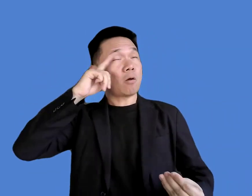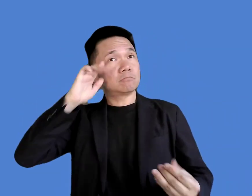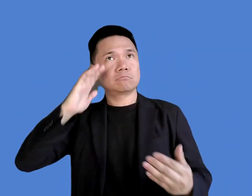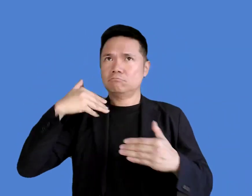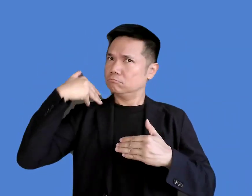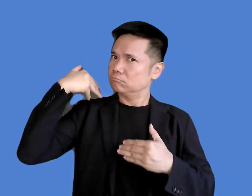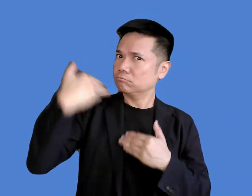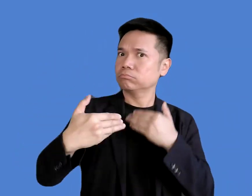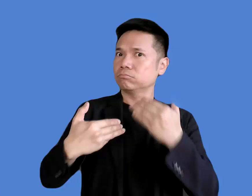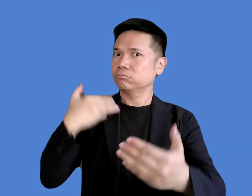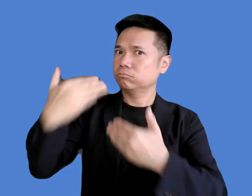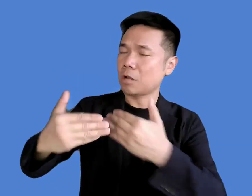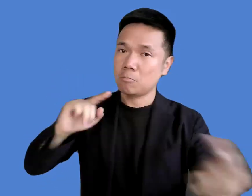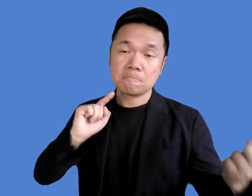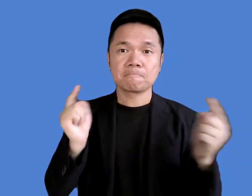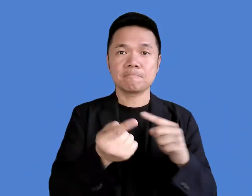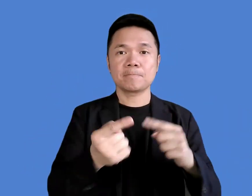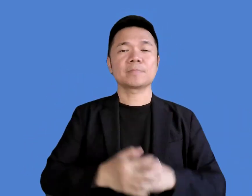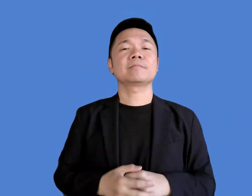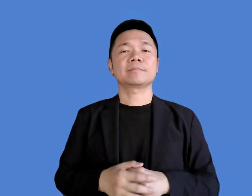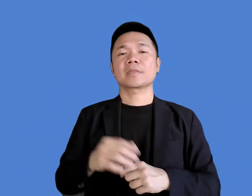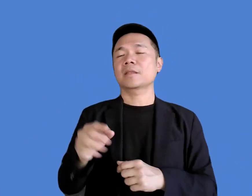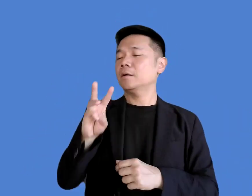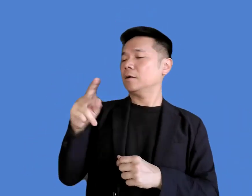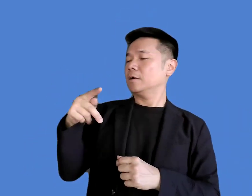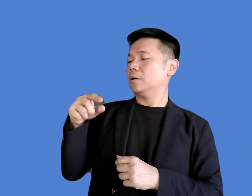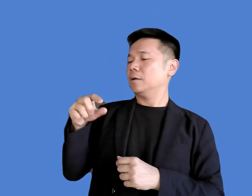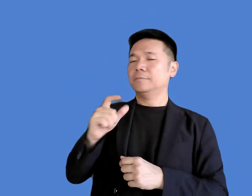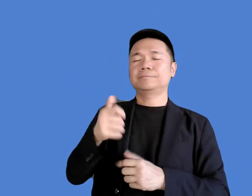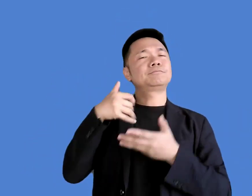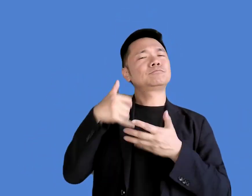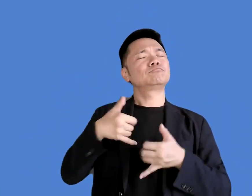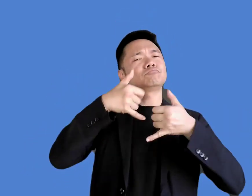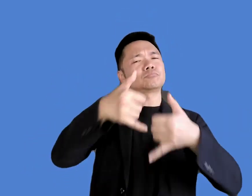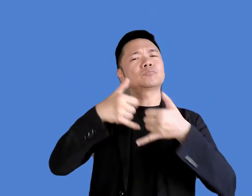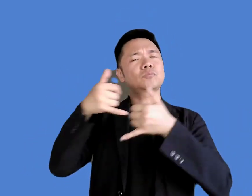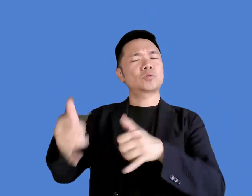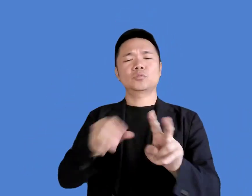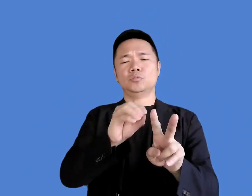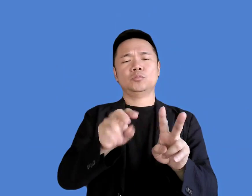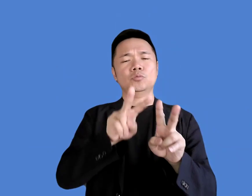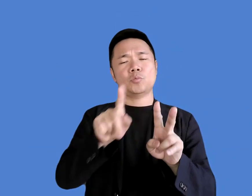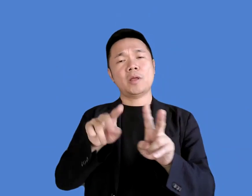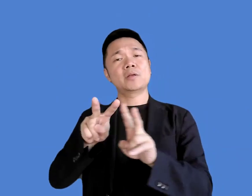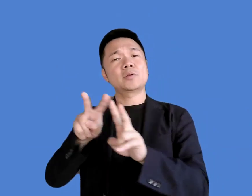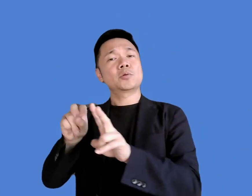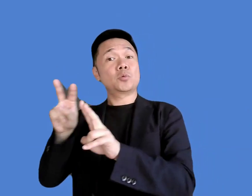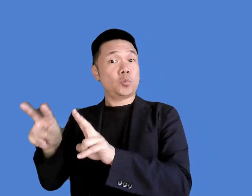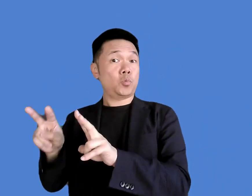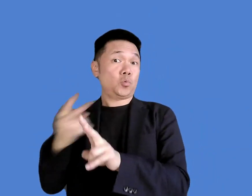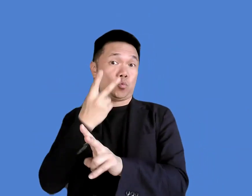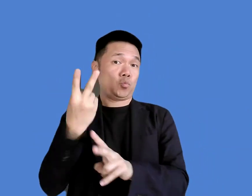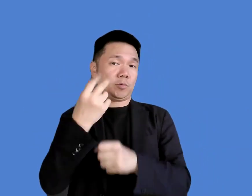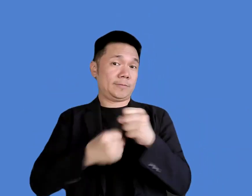The Asia Pacific WEPs Awards in 2021 and 2022 have really showcased some extraordinary and